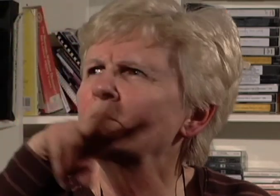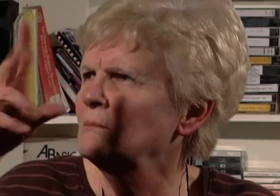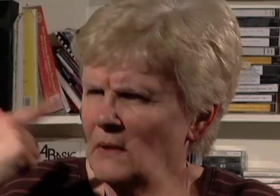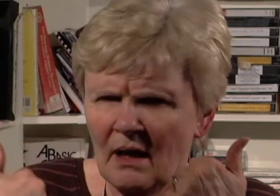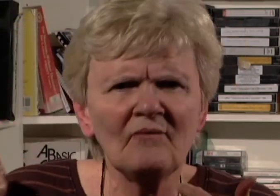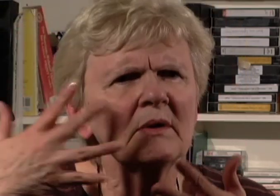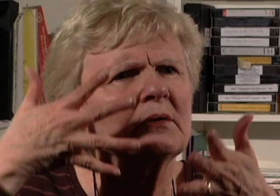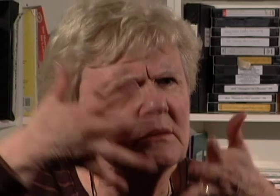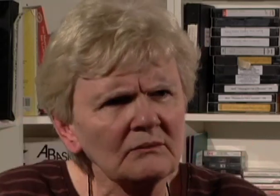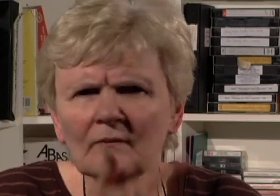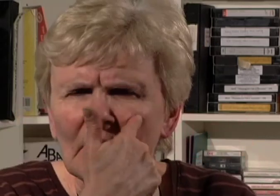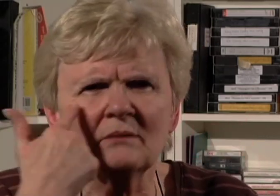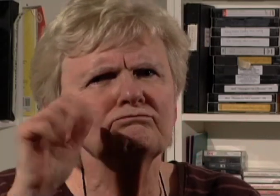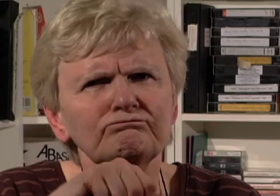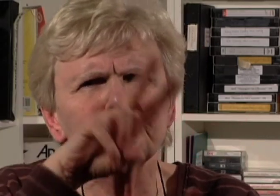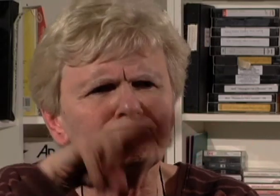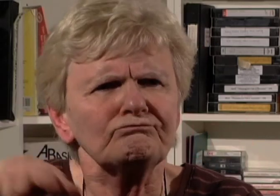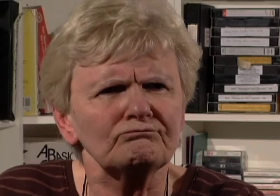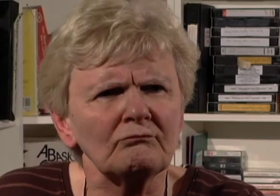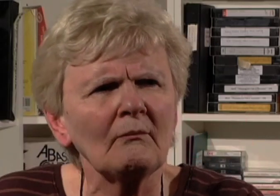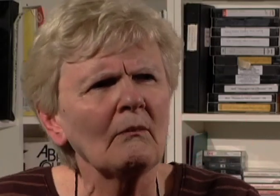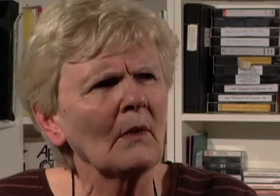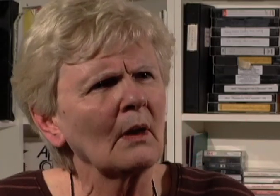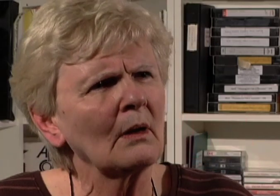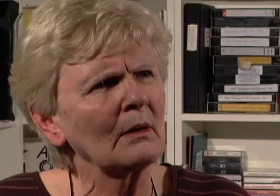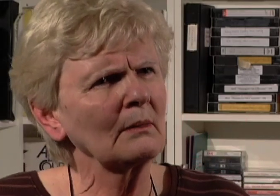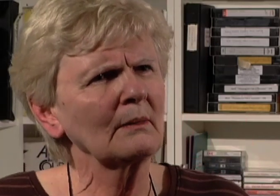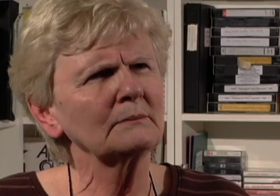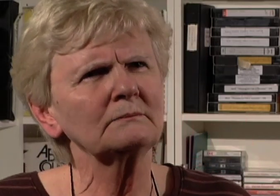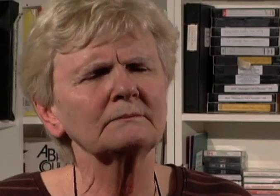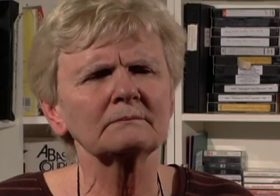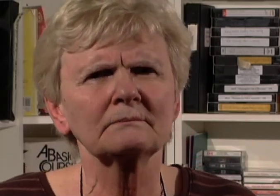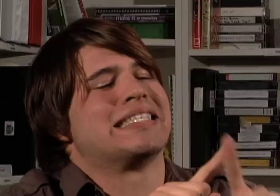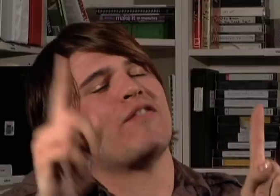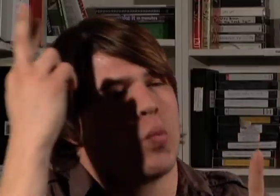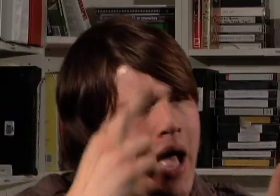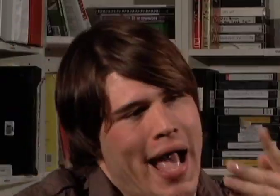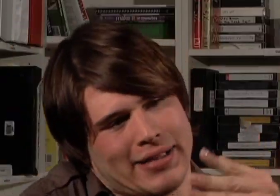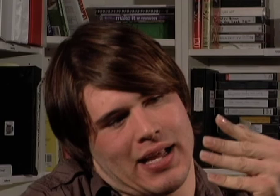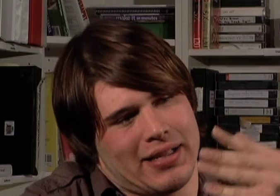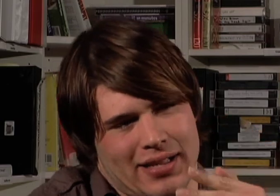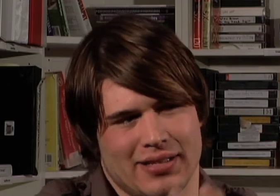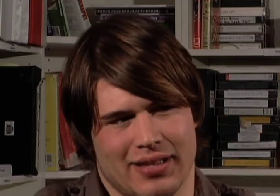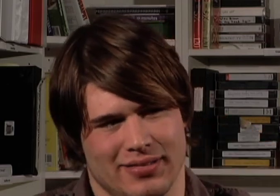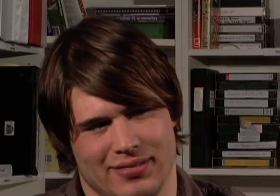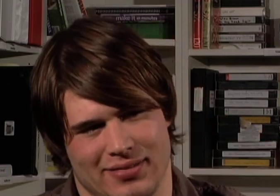travel. I have some vision left, so I can see things." As my vision gets worse, I tend to